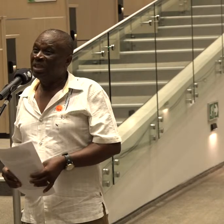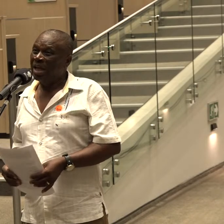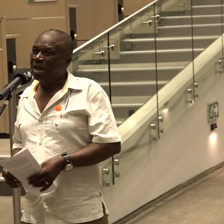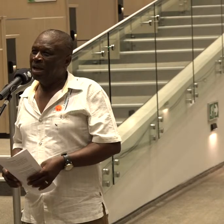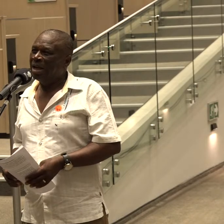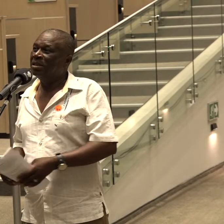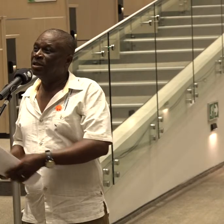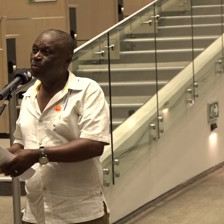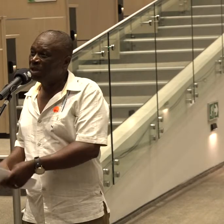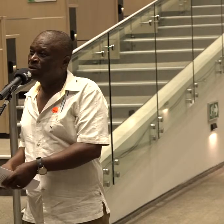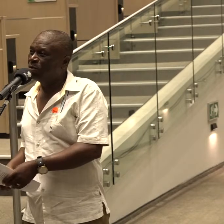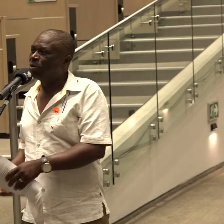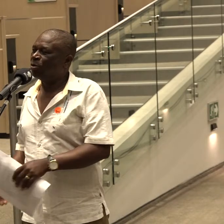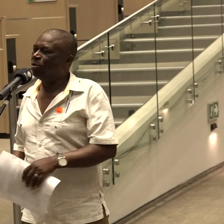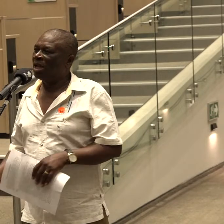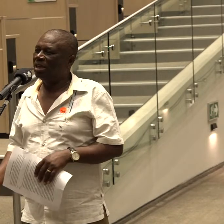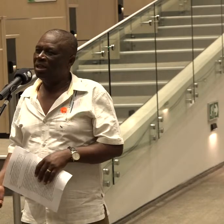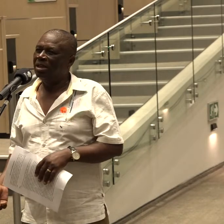foreign